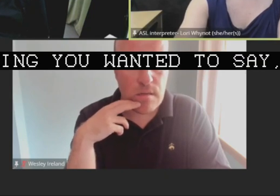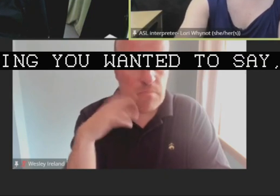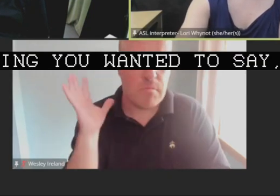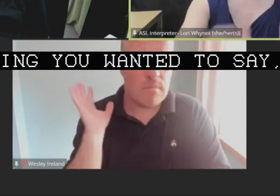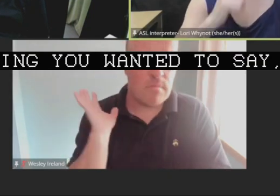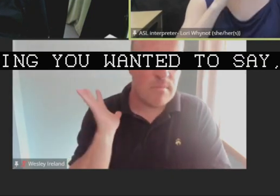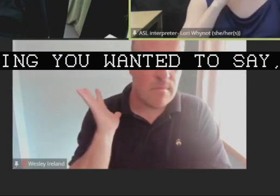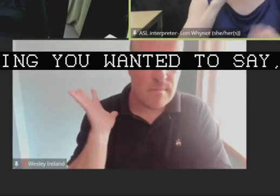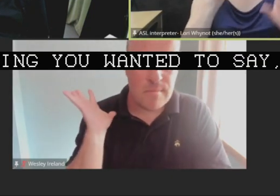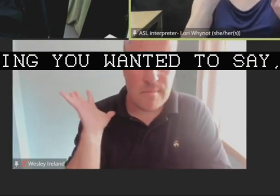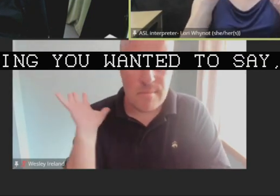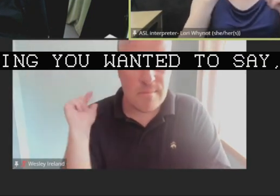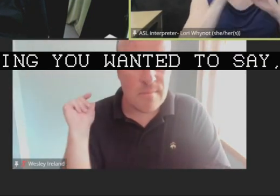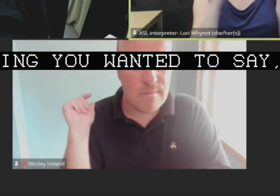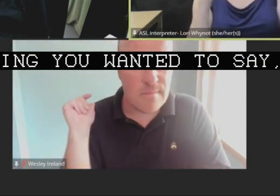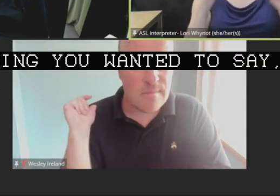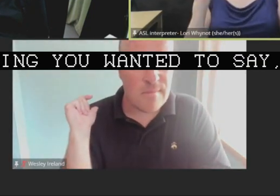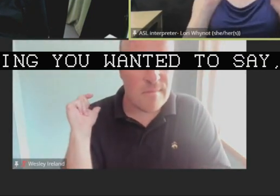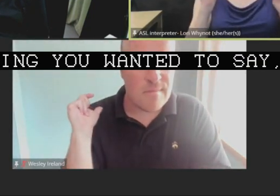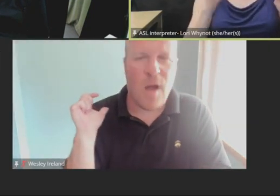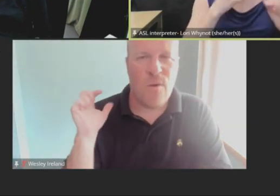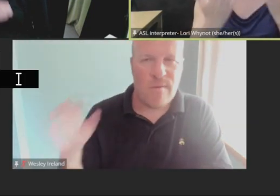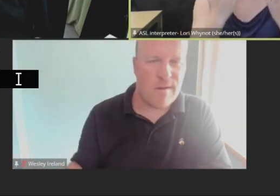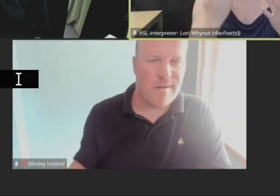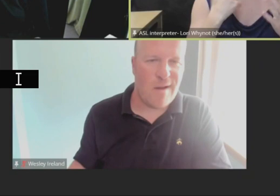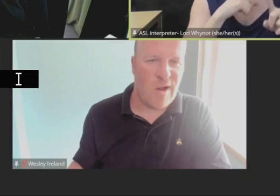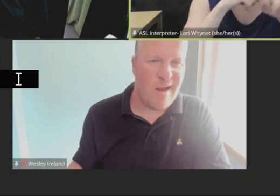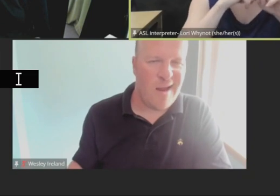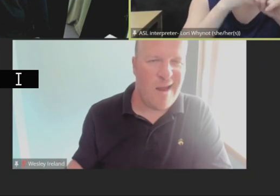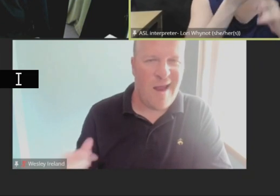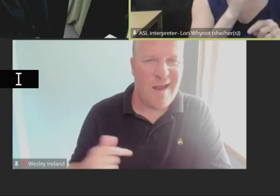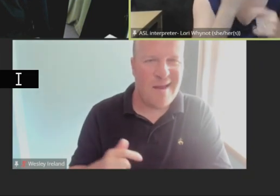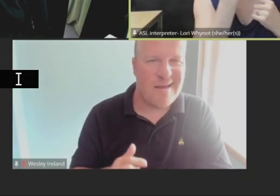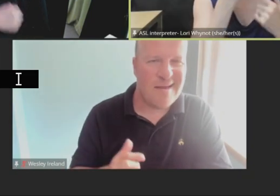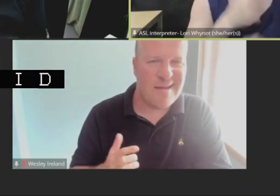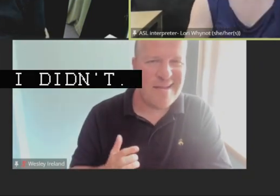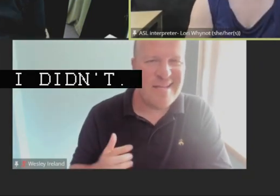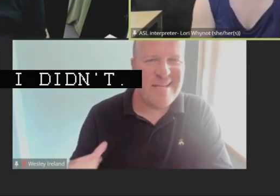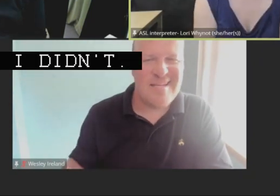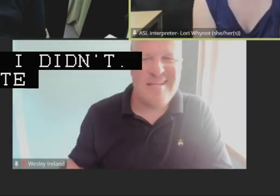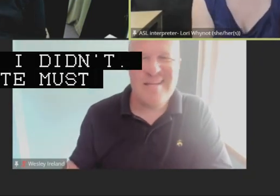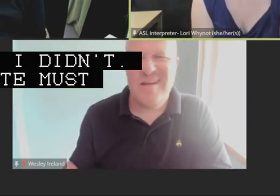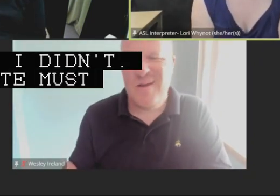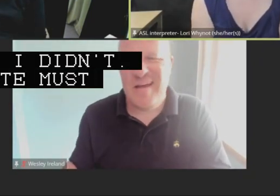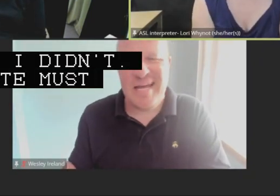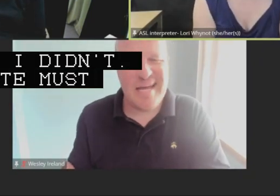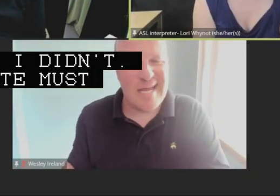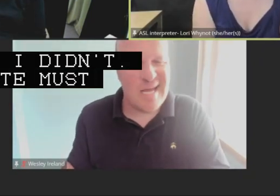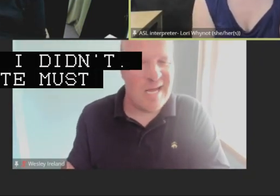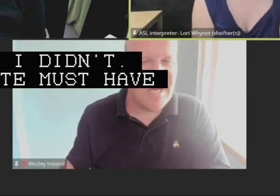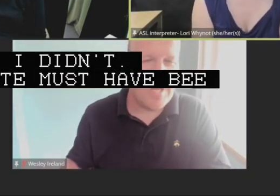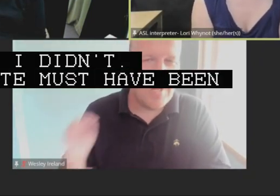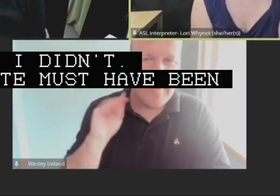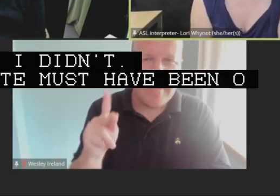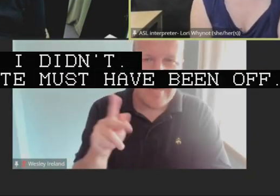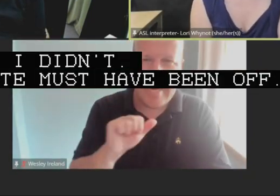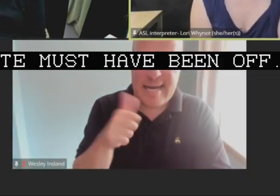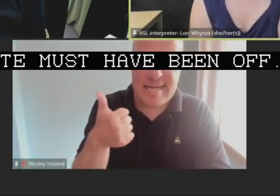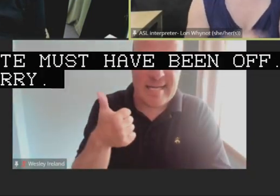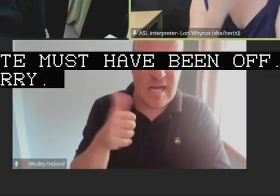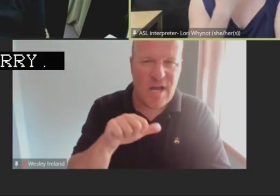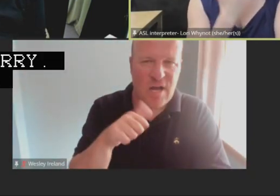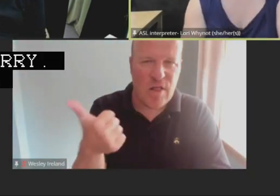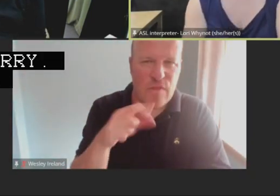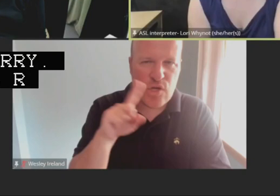No, I didn't. The mute must have been off on it. I'm sorry. Oh, okay. All right. Yeah, thank you,